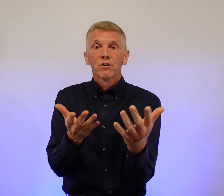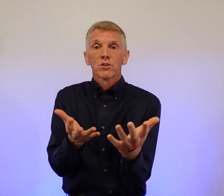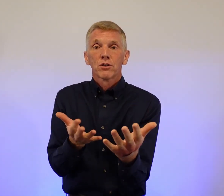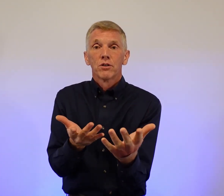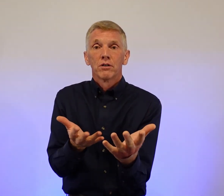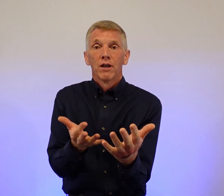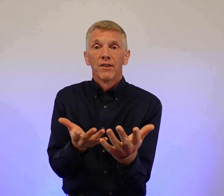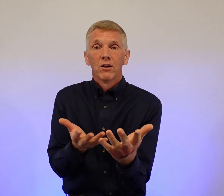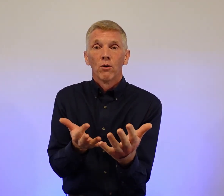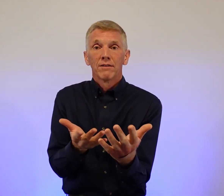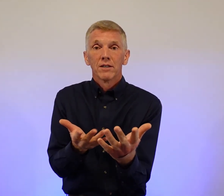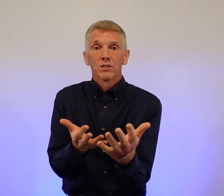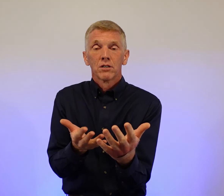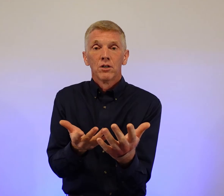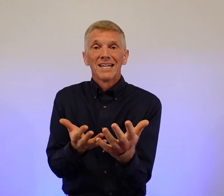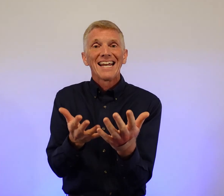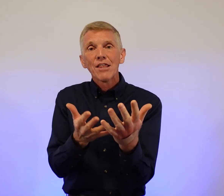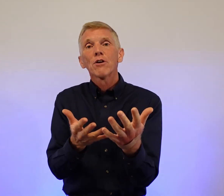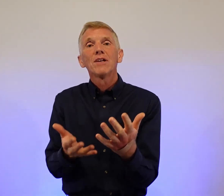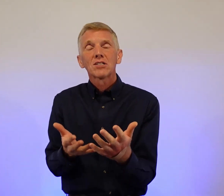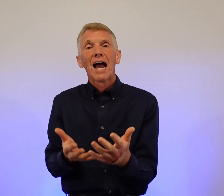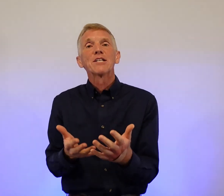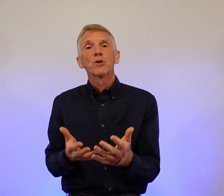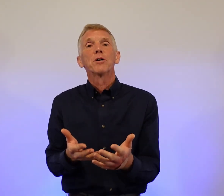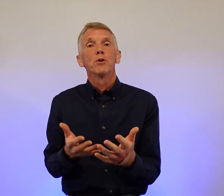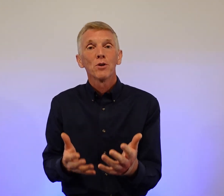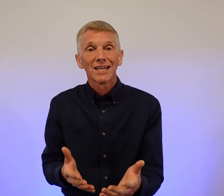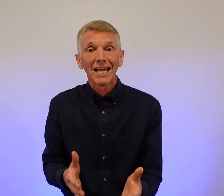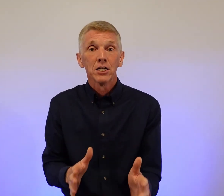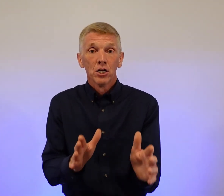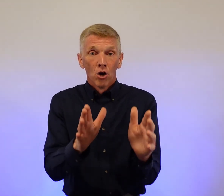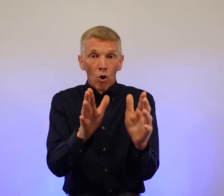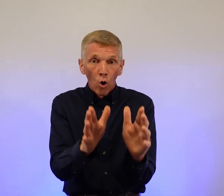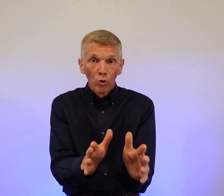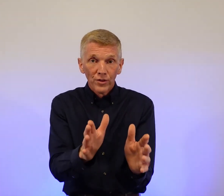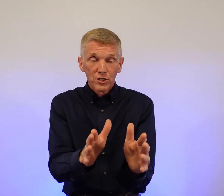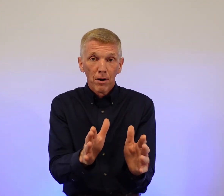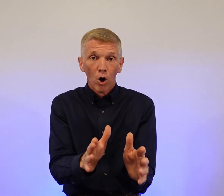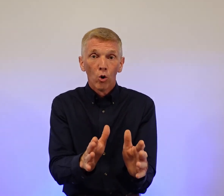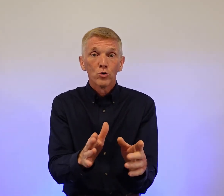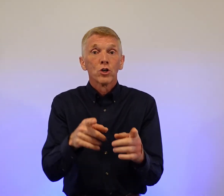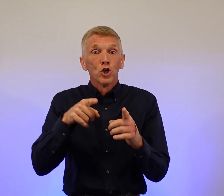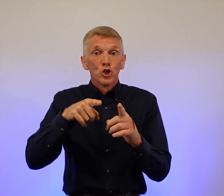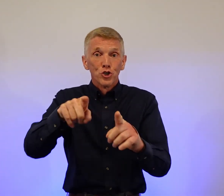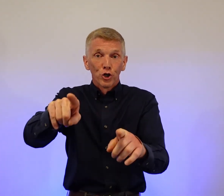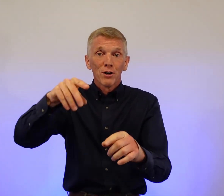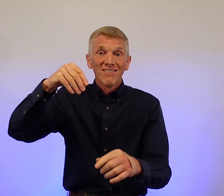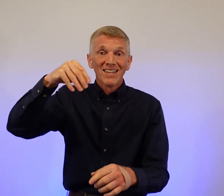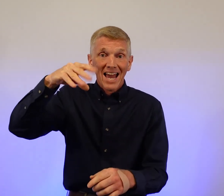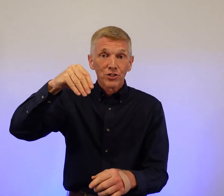fingers, and then you go like this. Either of these signs would communicate, hold this pose during the